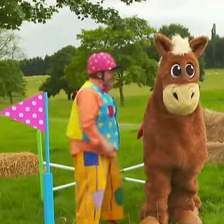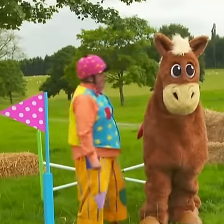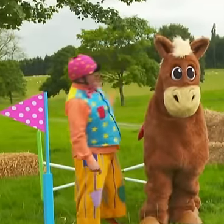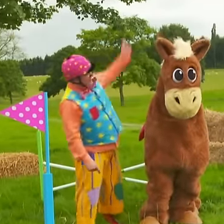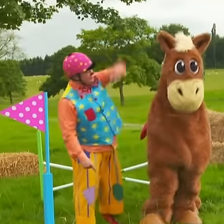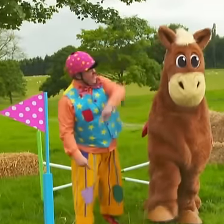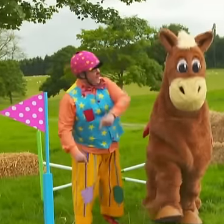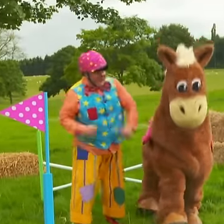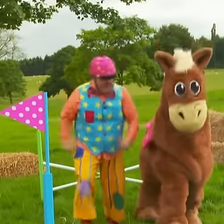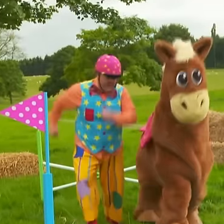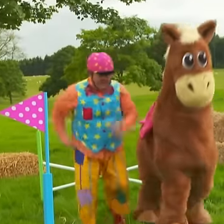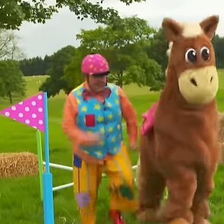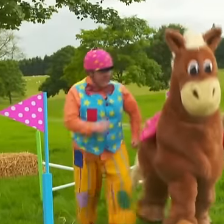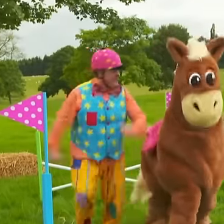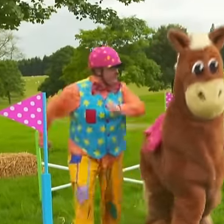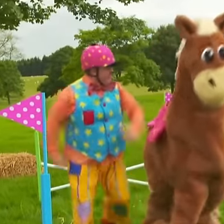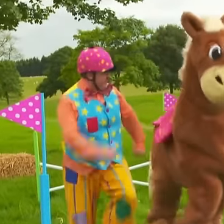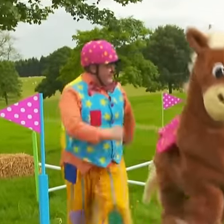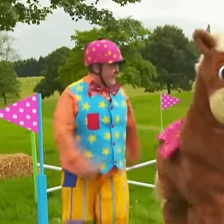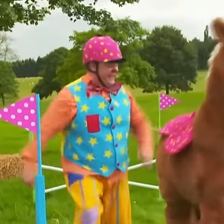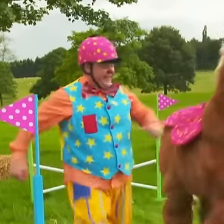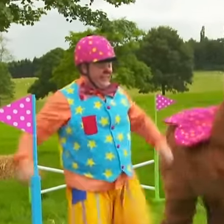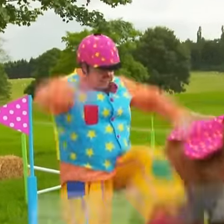One, two, three, let's go! Yeah. Come on, Spotty, we can do this!